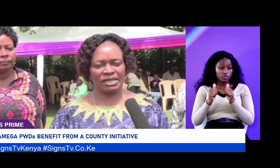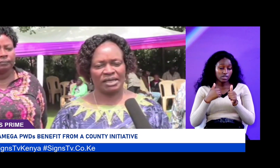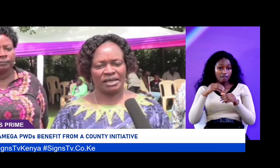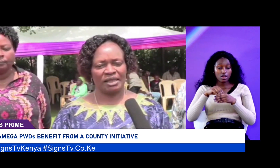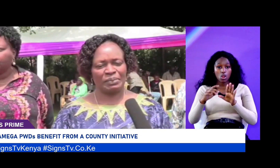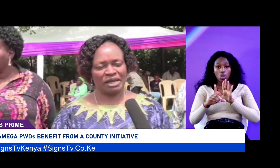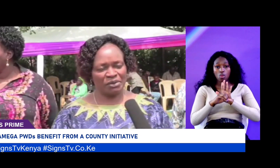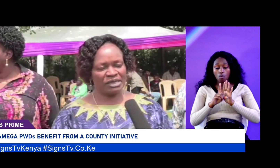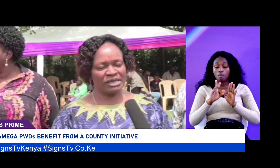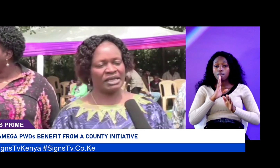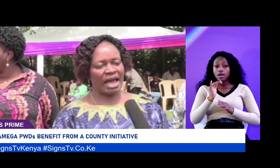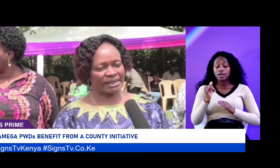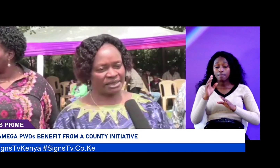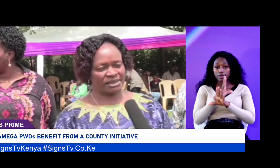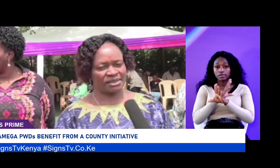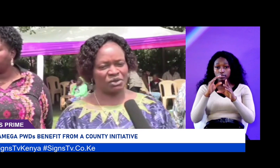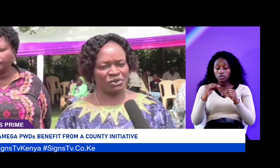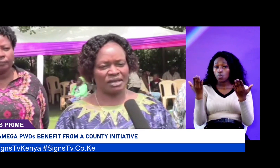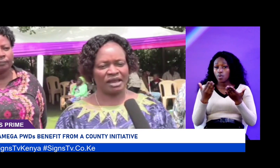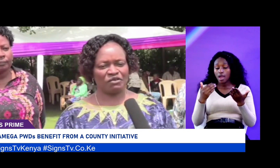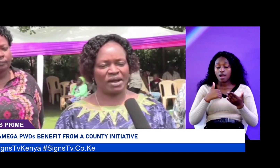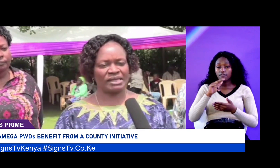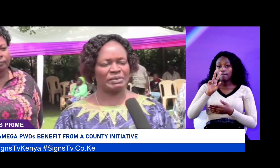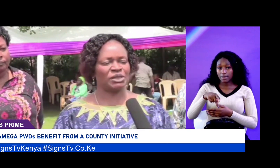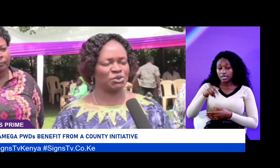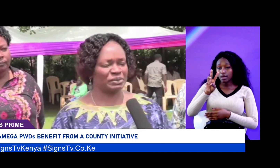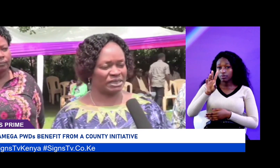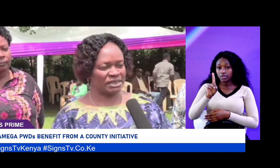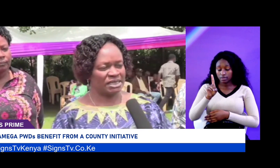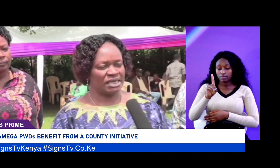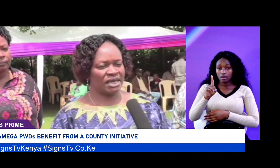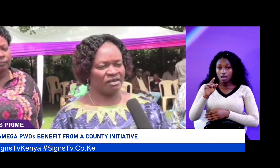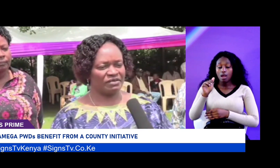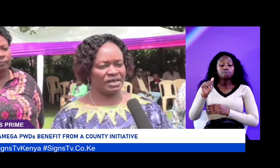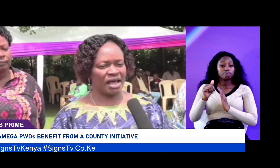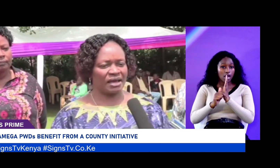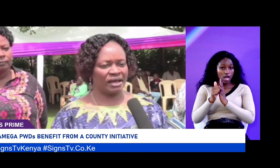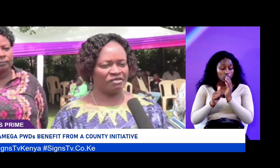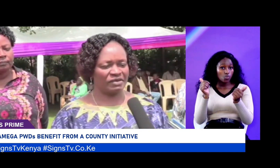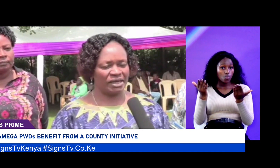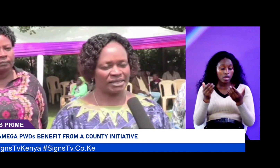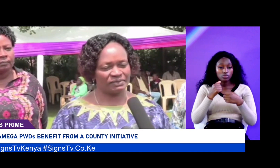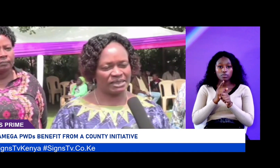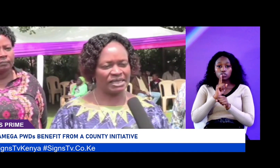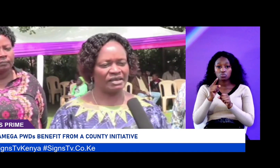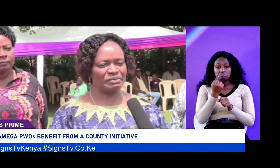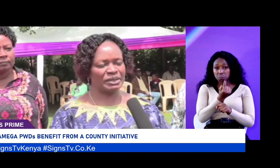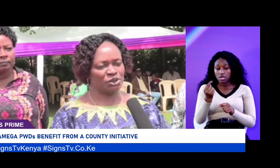the PWD Act, to ensure that everyone is mainstreamed in every activity, in every